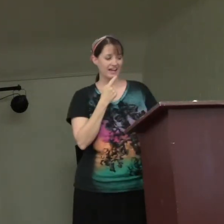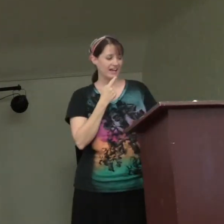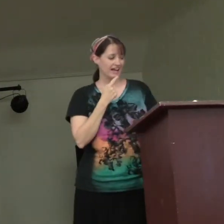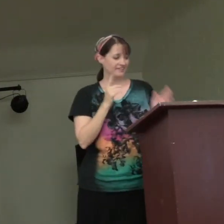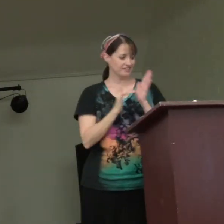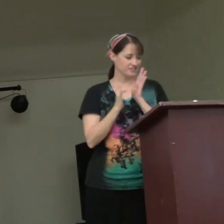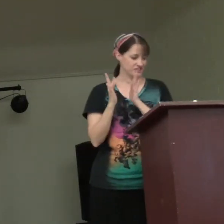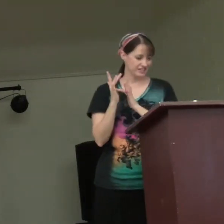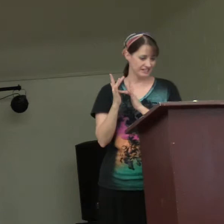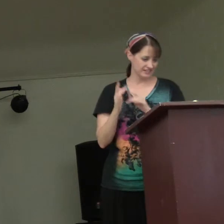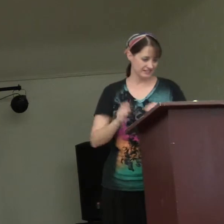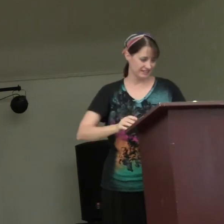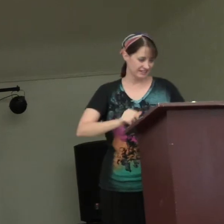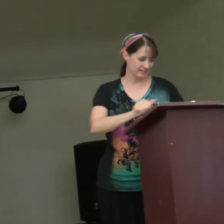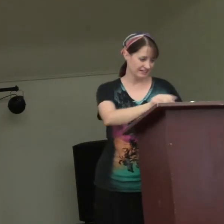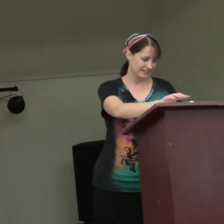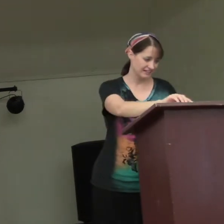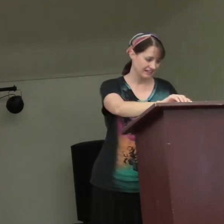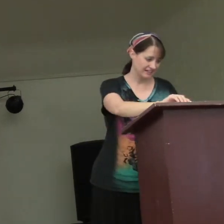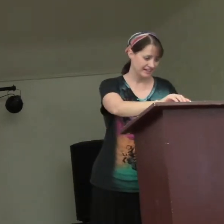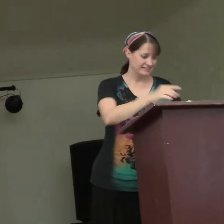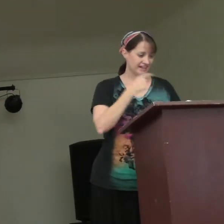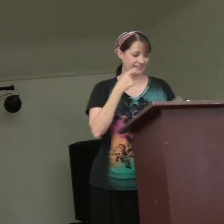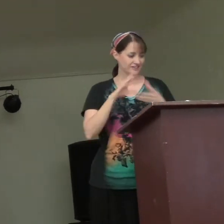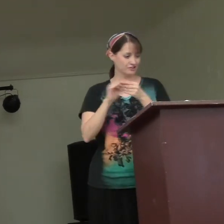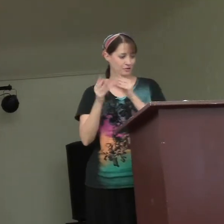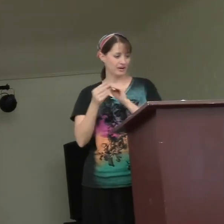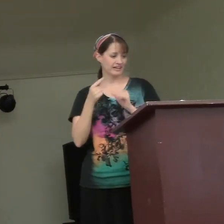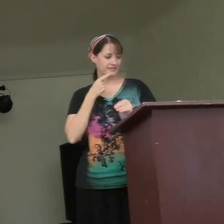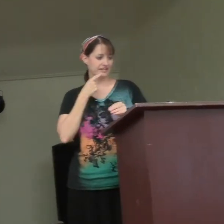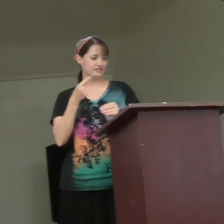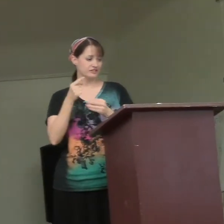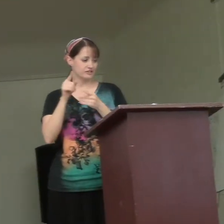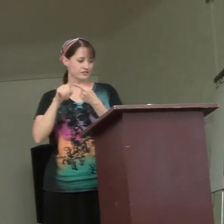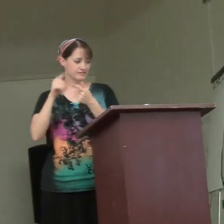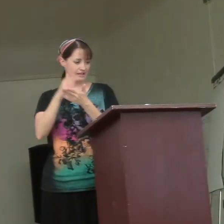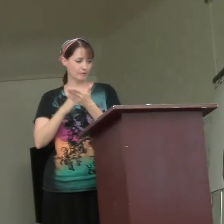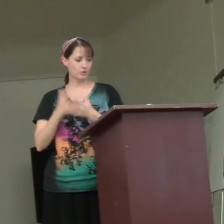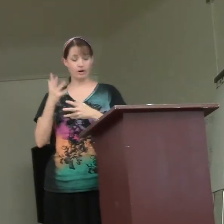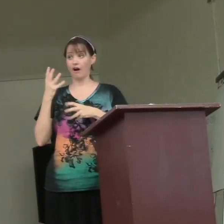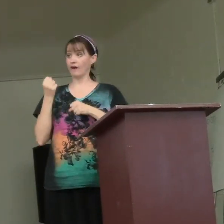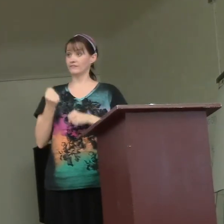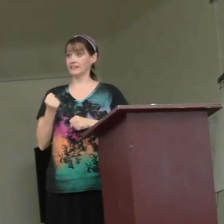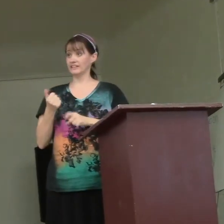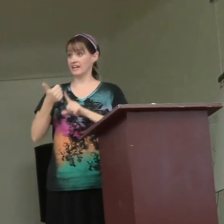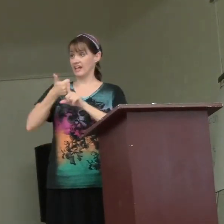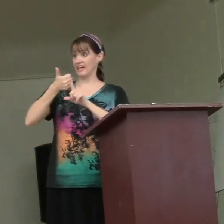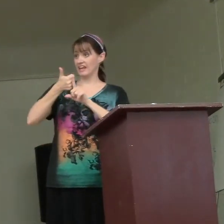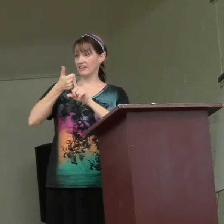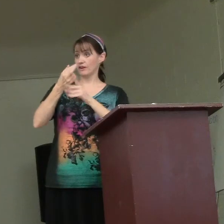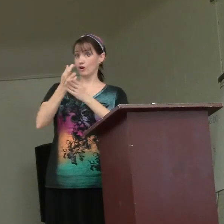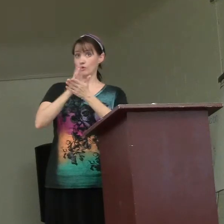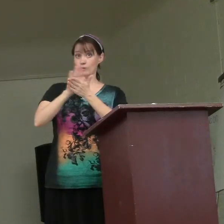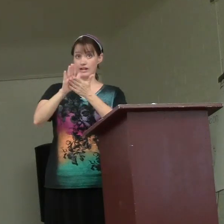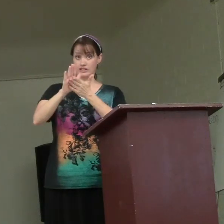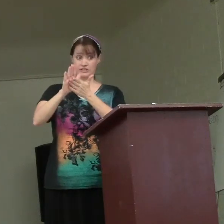14. And this is Jesus telling the story. It says, to some who are confident in their own